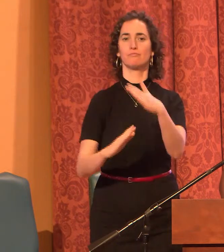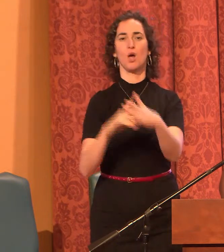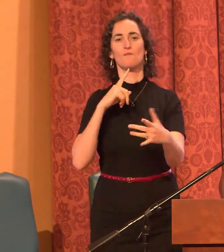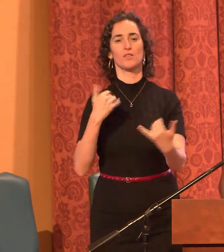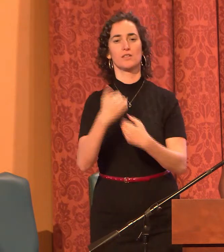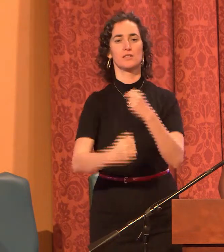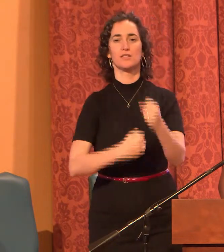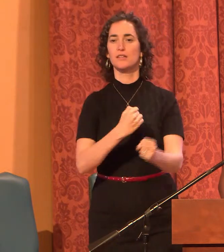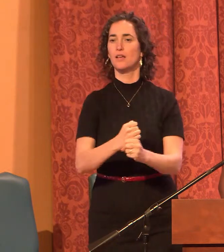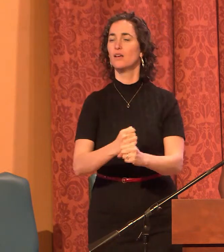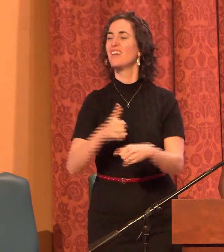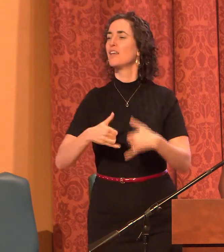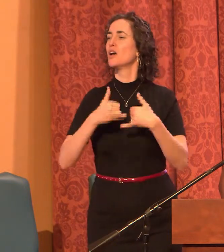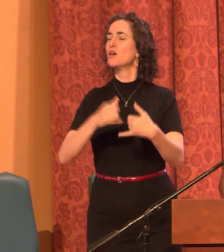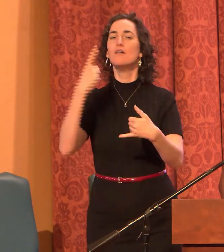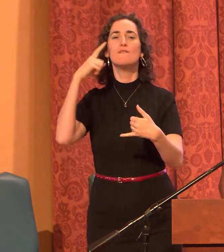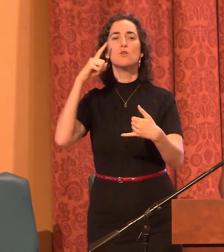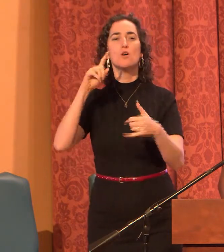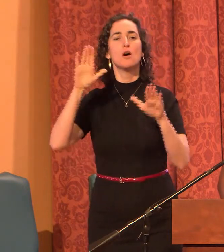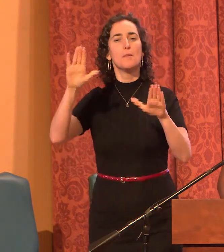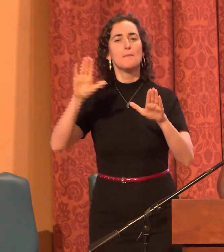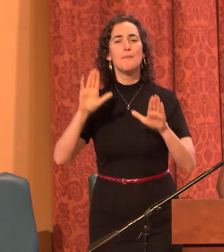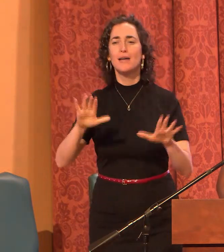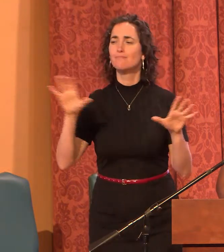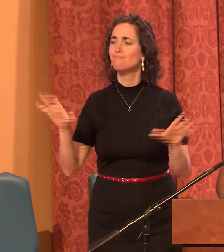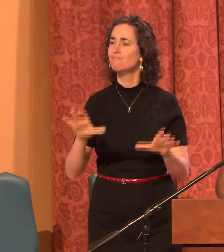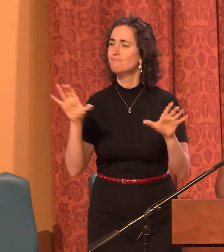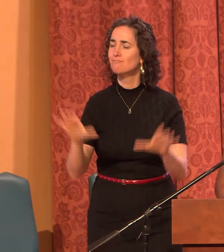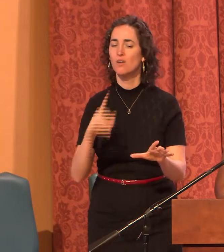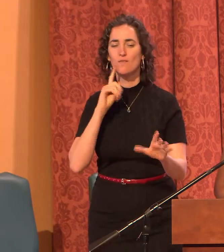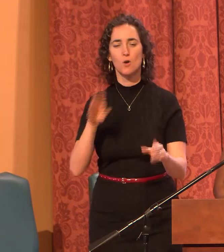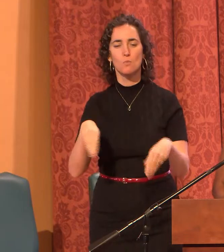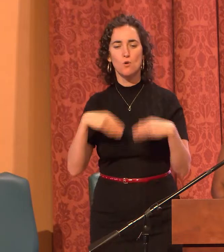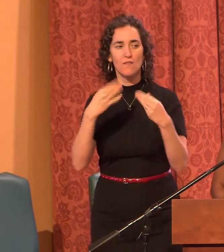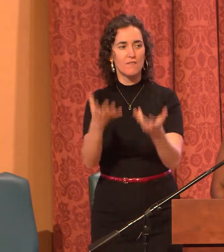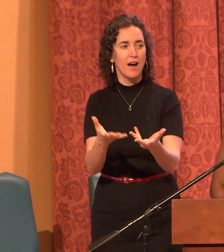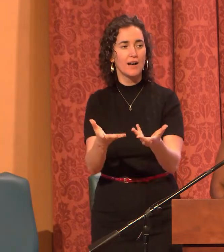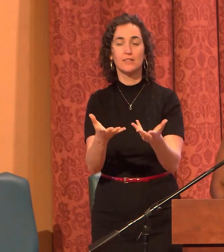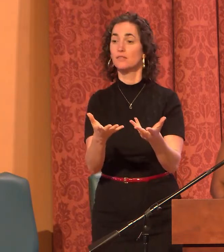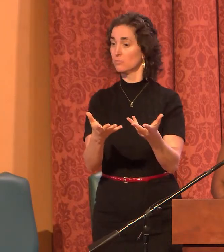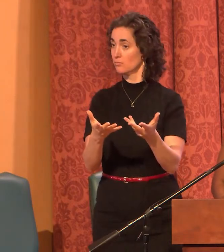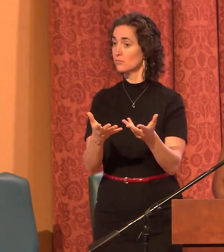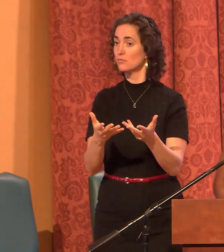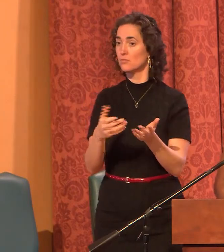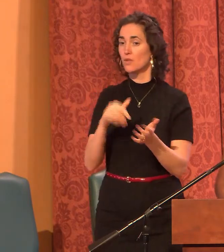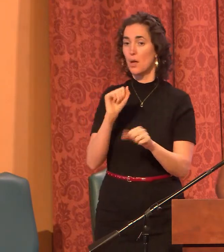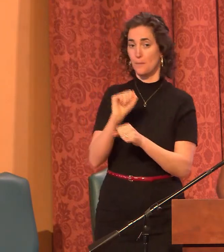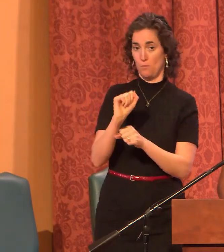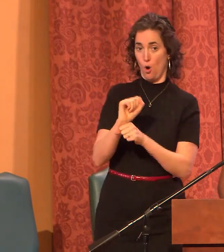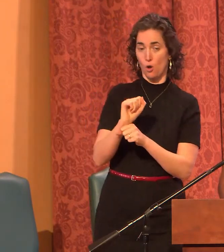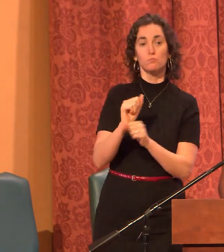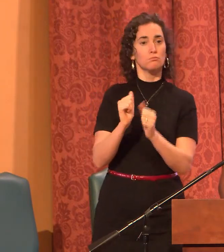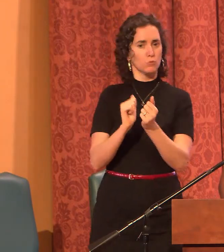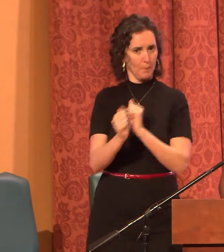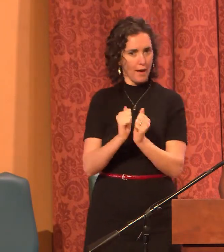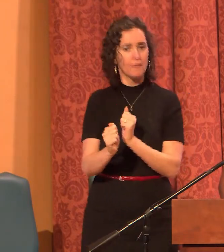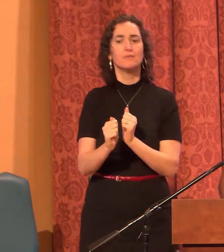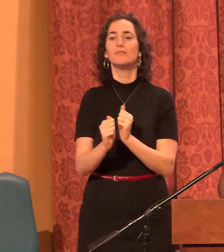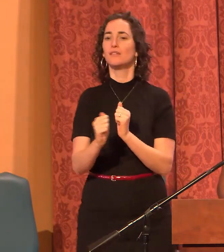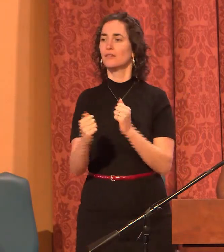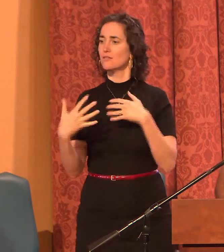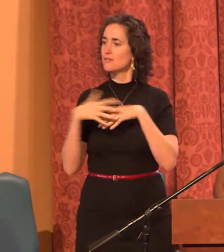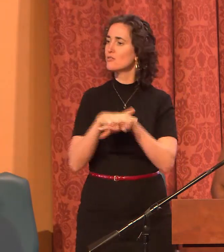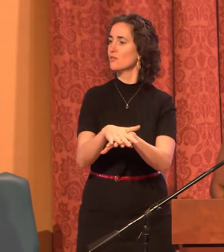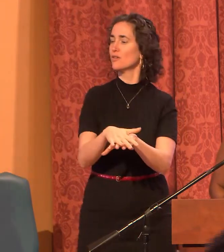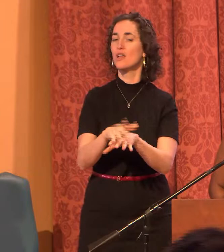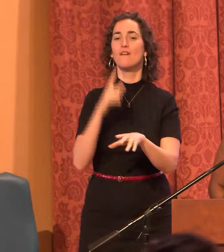in recognition of outstanding achievement in providing integrated, competitive employment and career opportunities